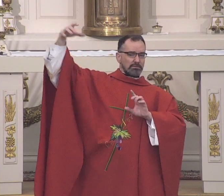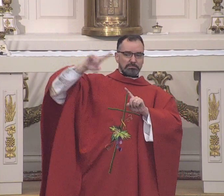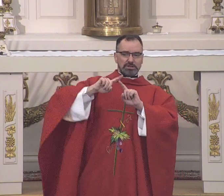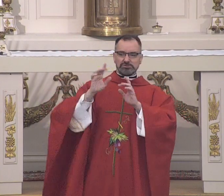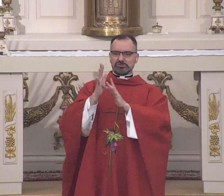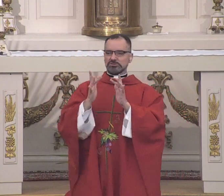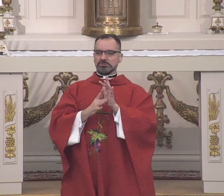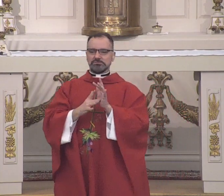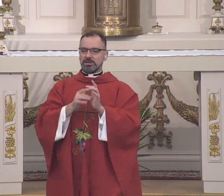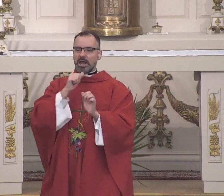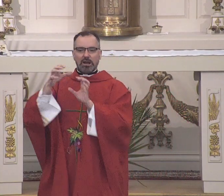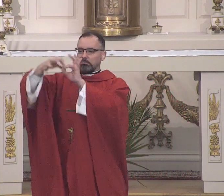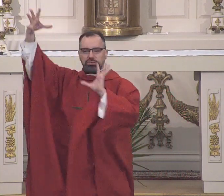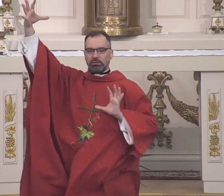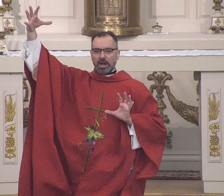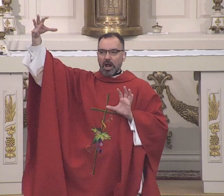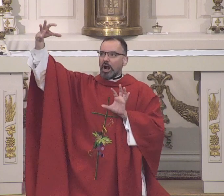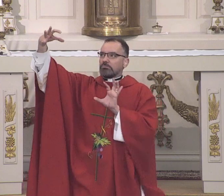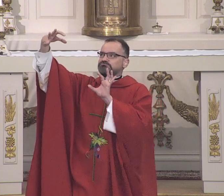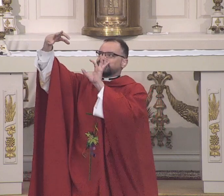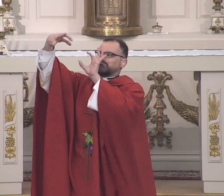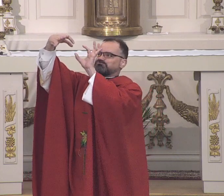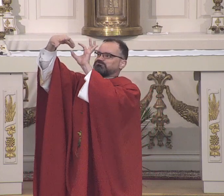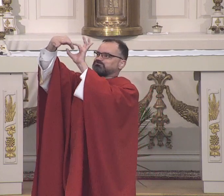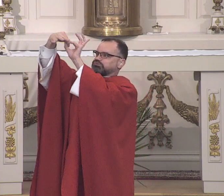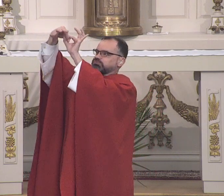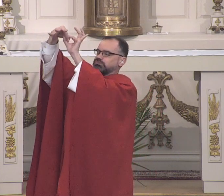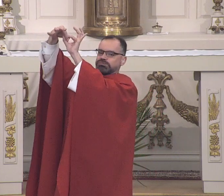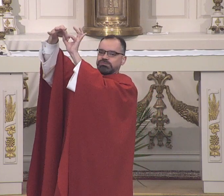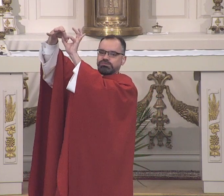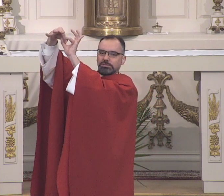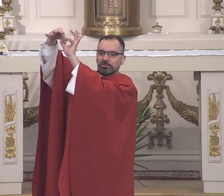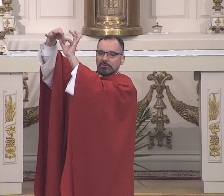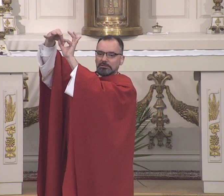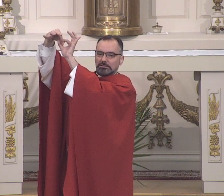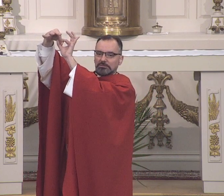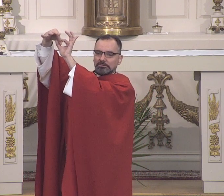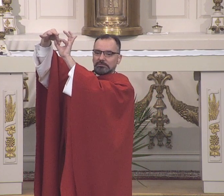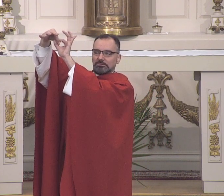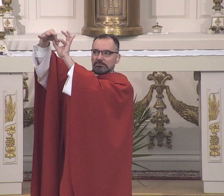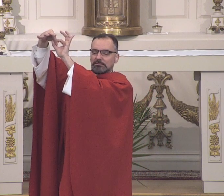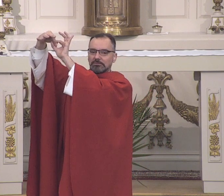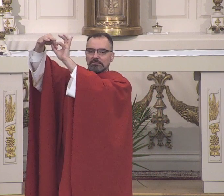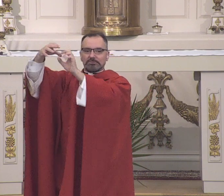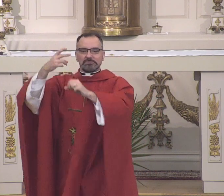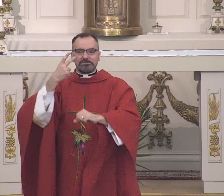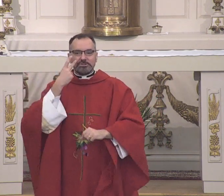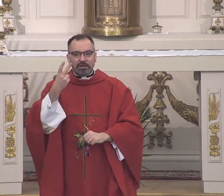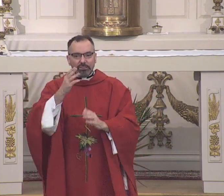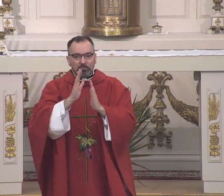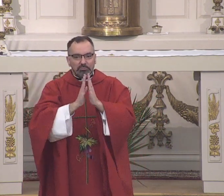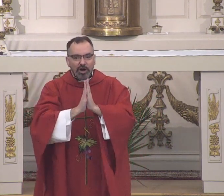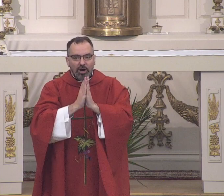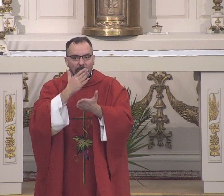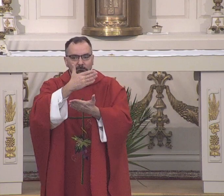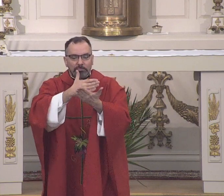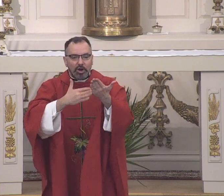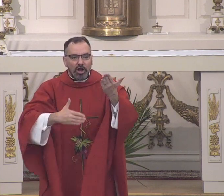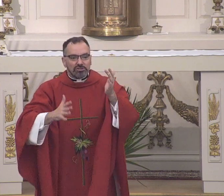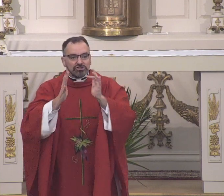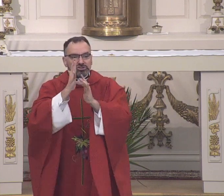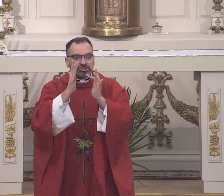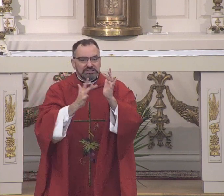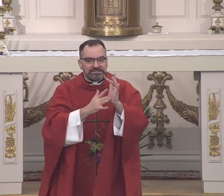Those things can distance us from God if we allow them to. Instead, we should allow them to strengthen